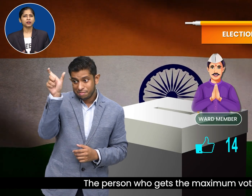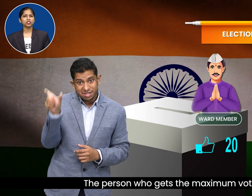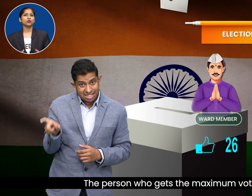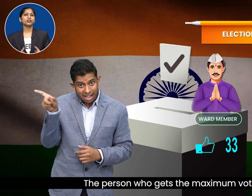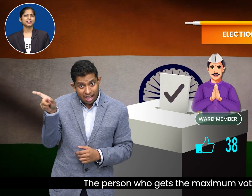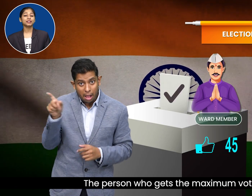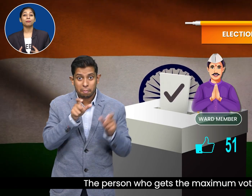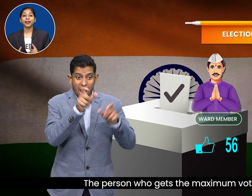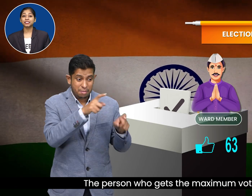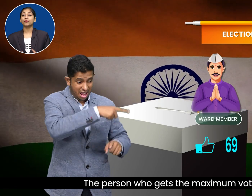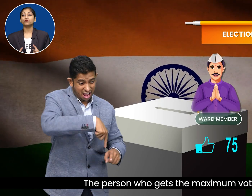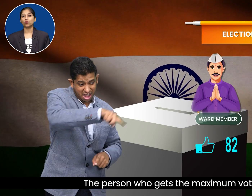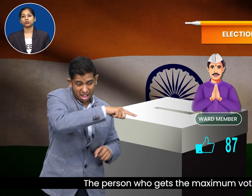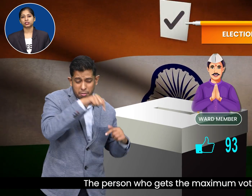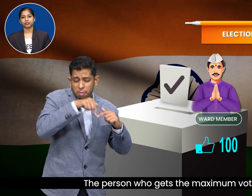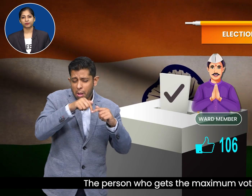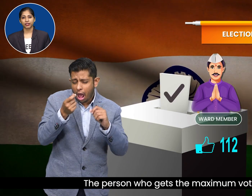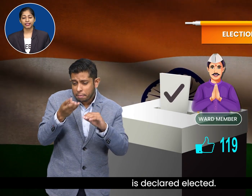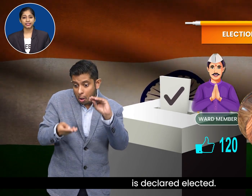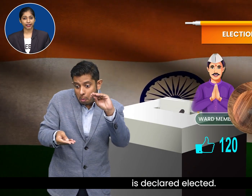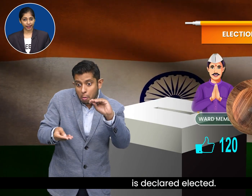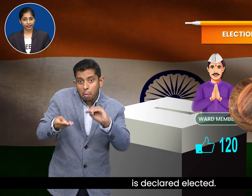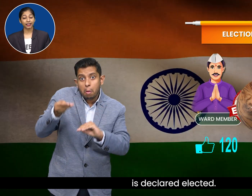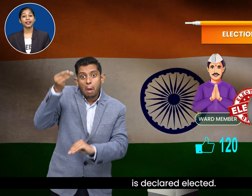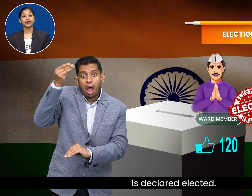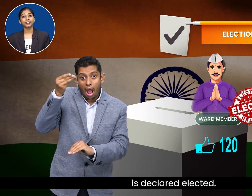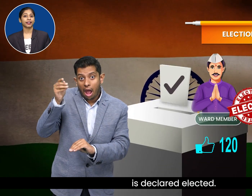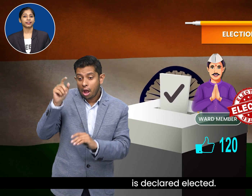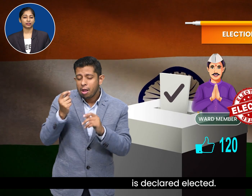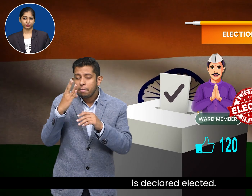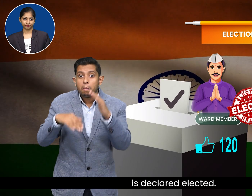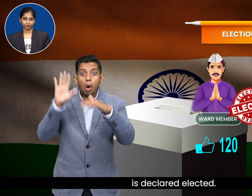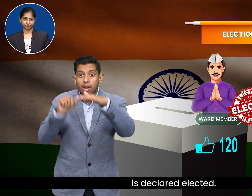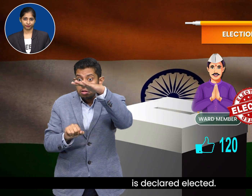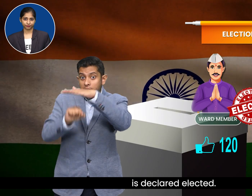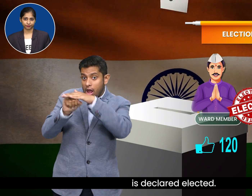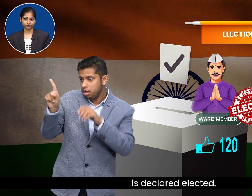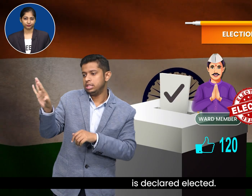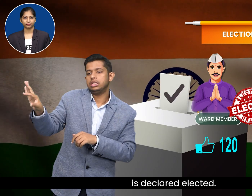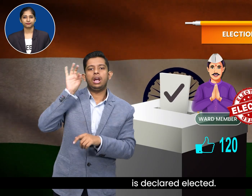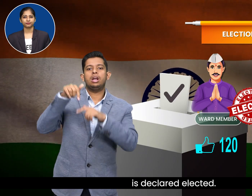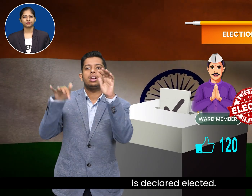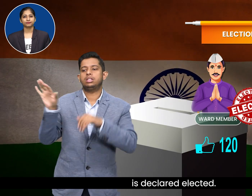The person who gets the maximum votes is declared elected.